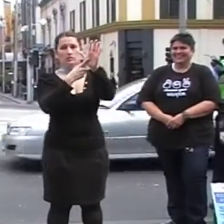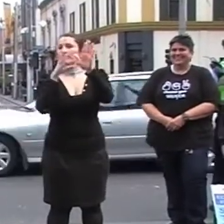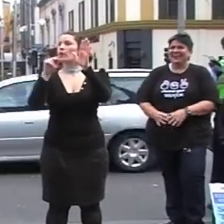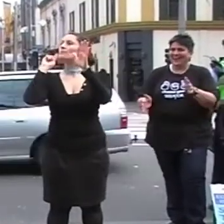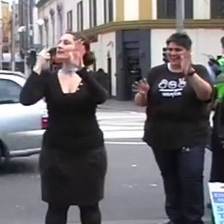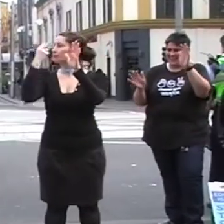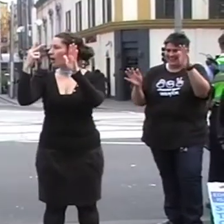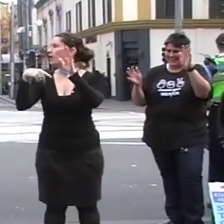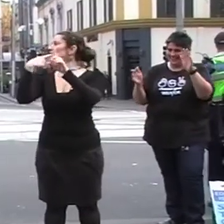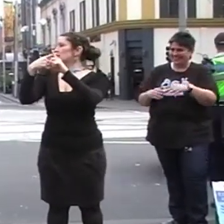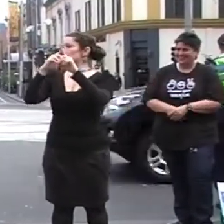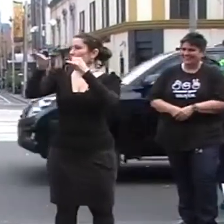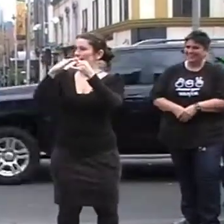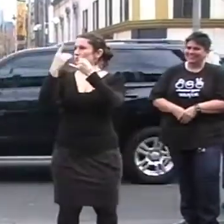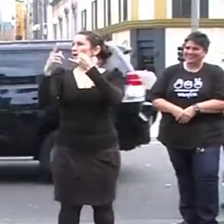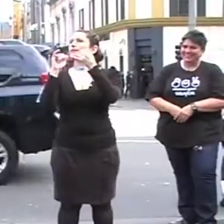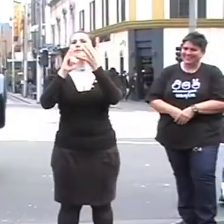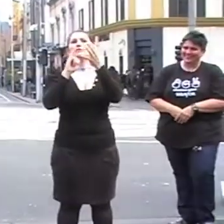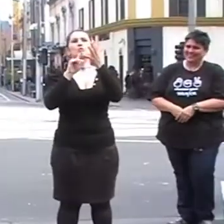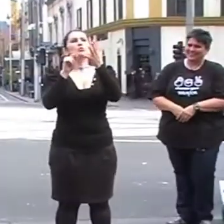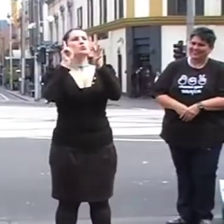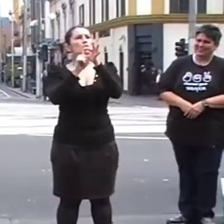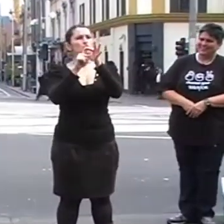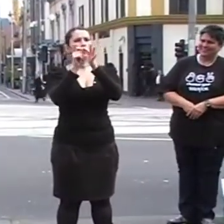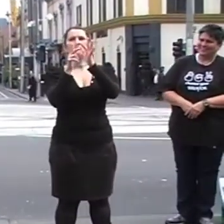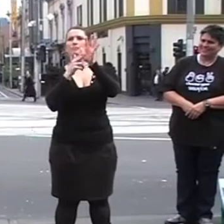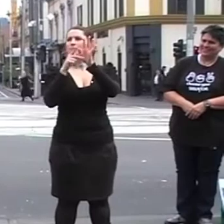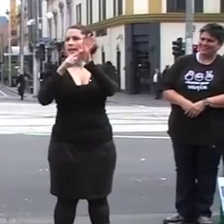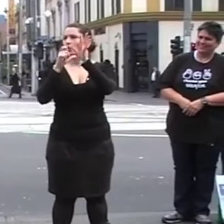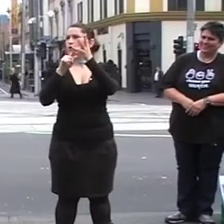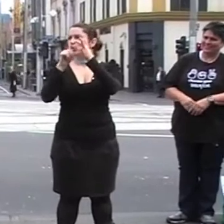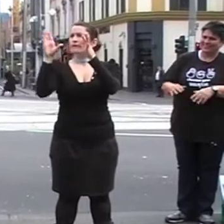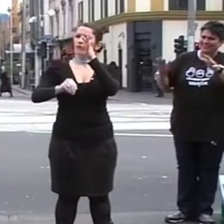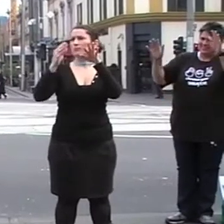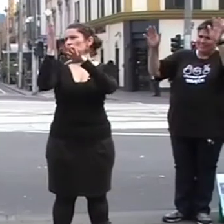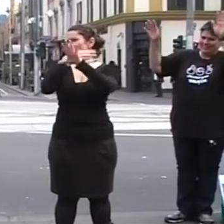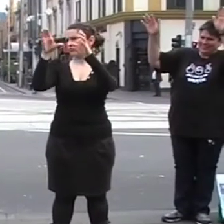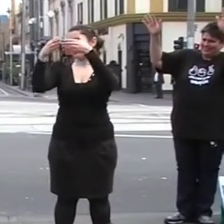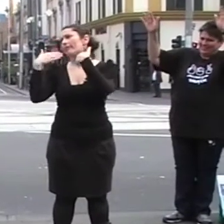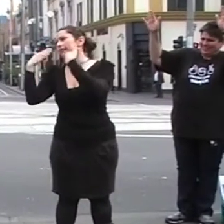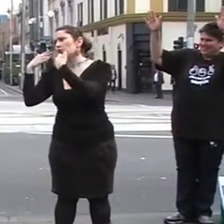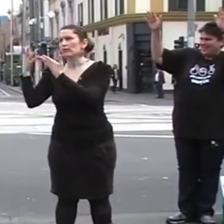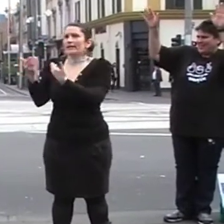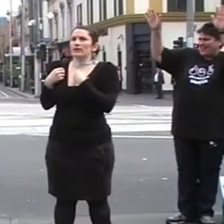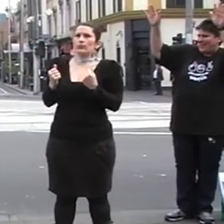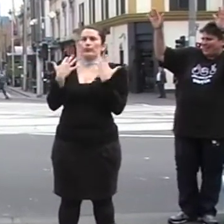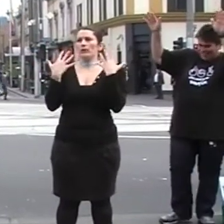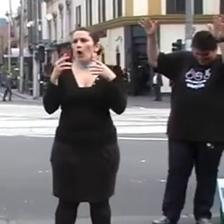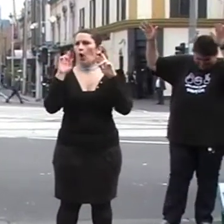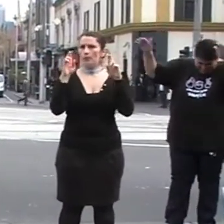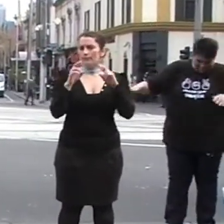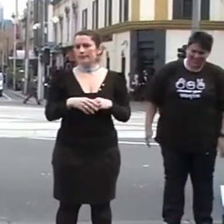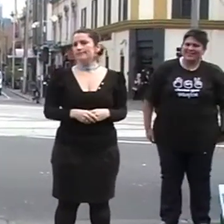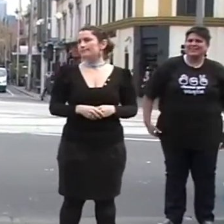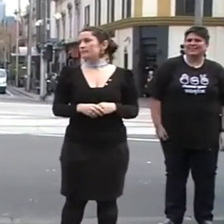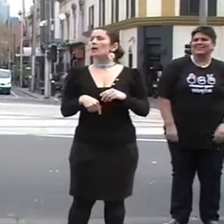finally, Sue Pennicue, the wonderful education spokesperson and member of the Greens. That got us so hopeful. Thank you so much. I